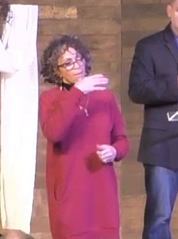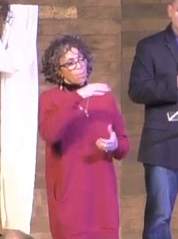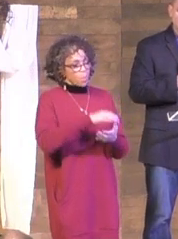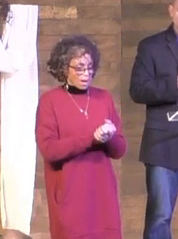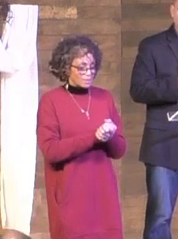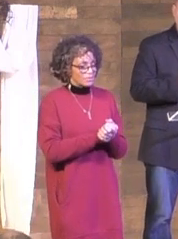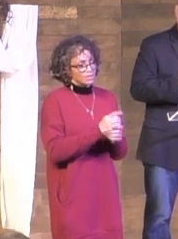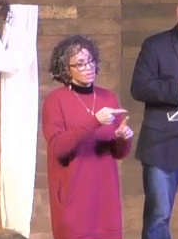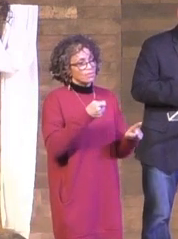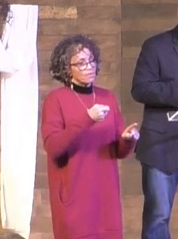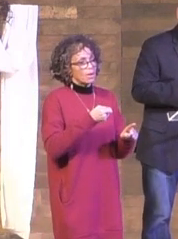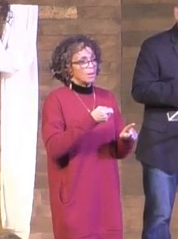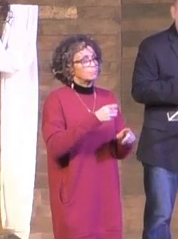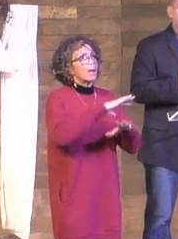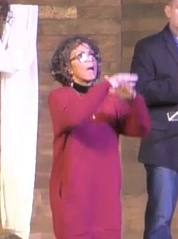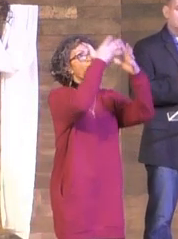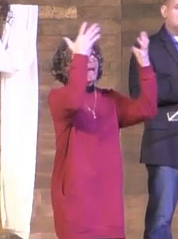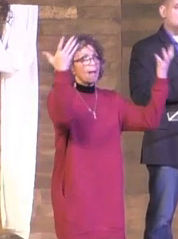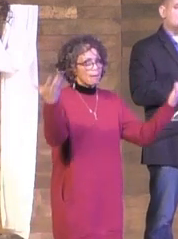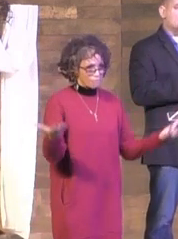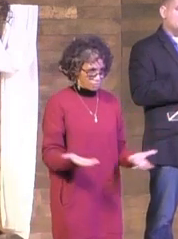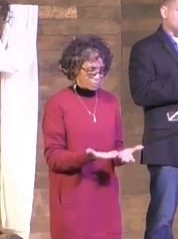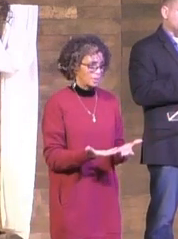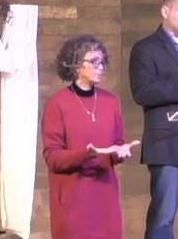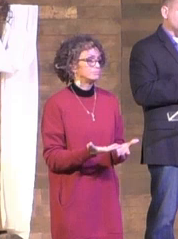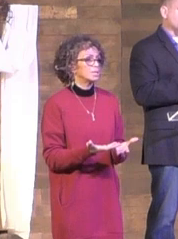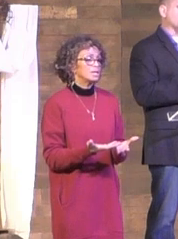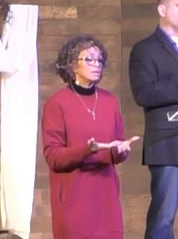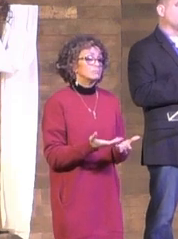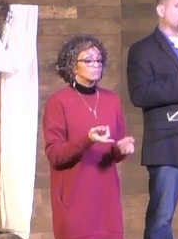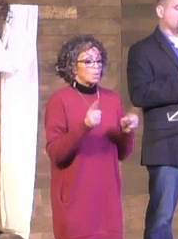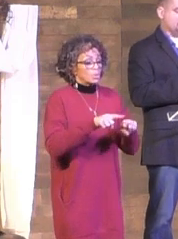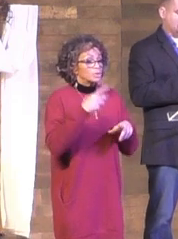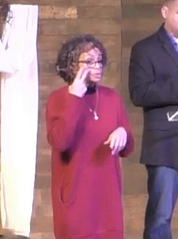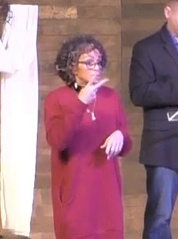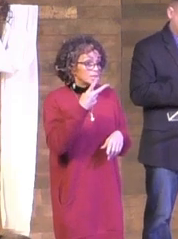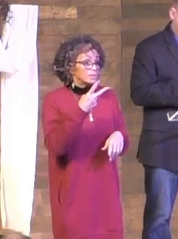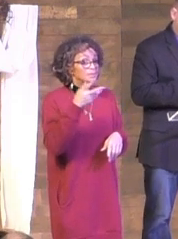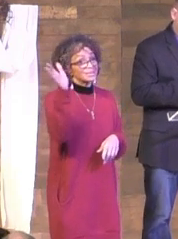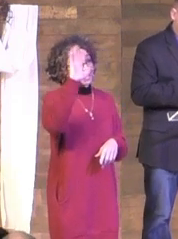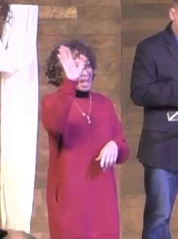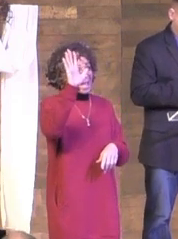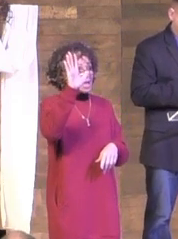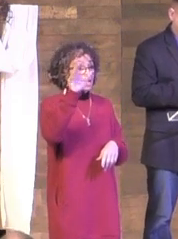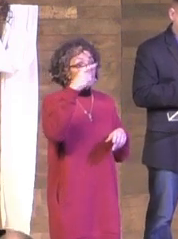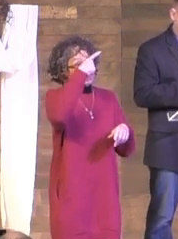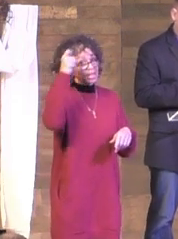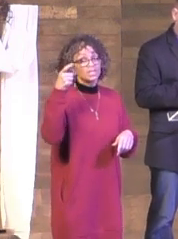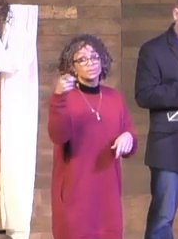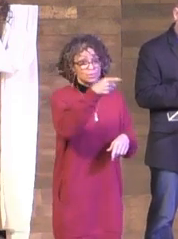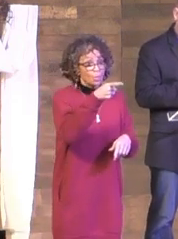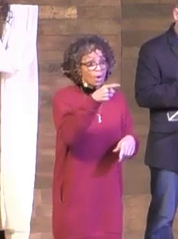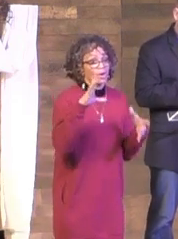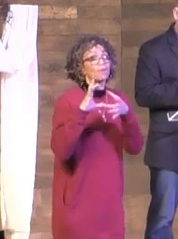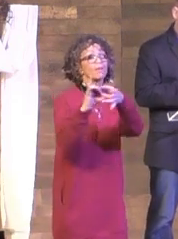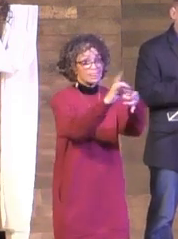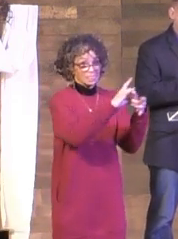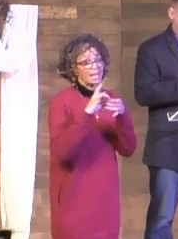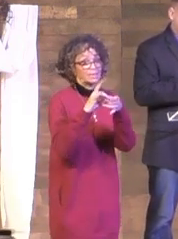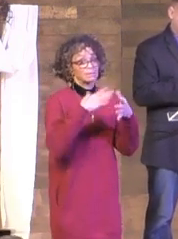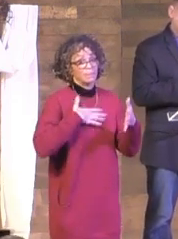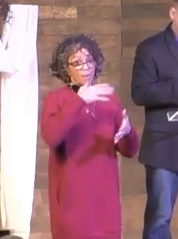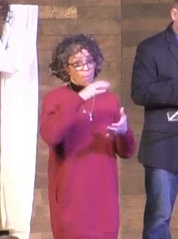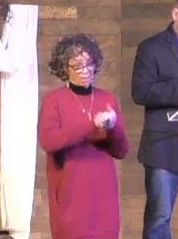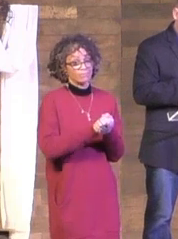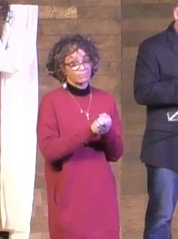to teach the kids, but if you see her later, say hi to her, because you might be related to her if you go far enough back in your family line. So. She's from